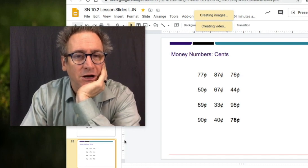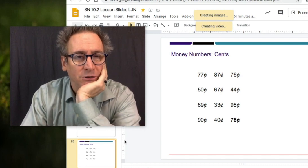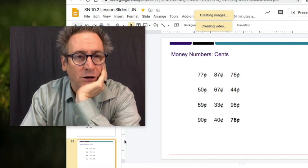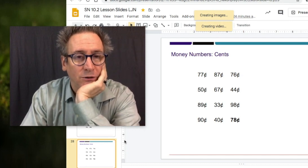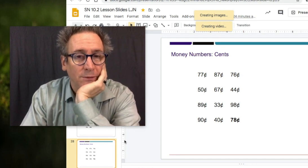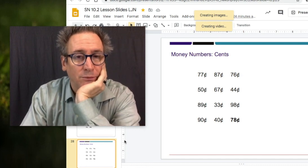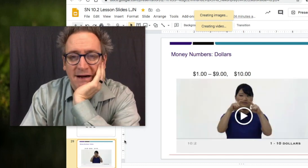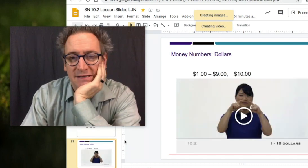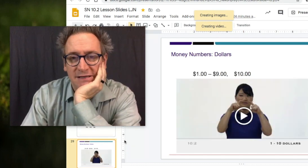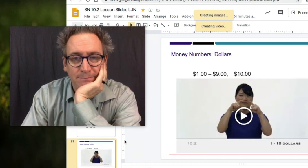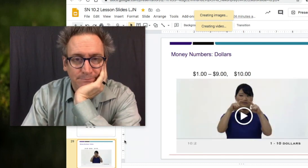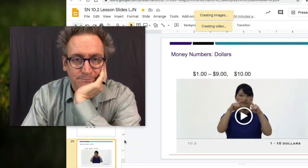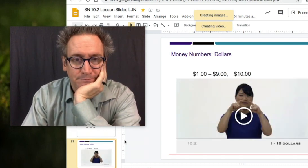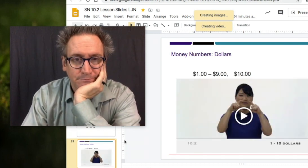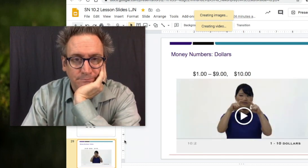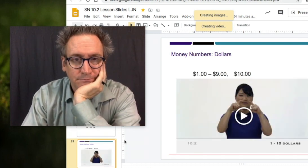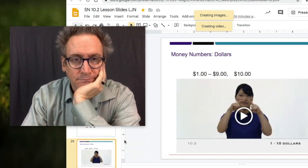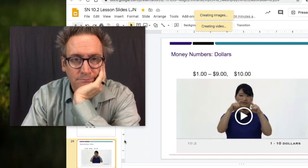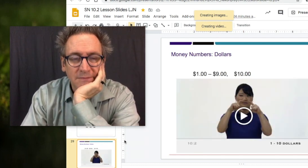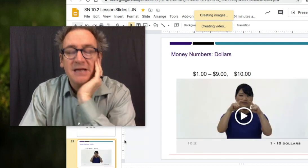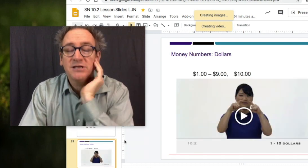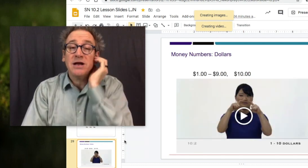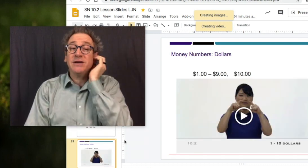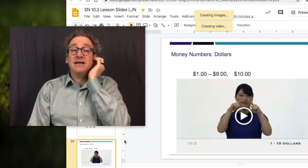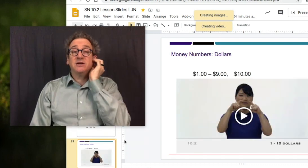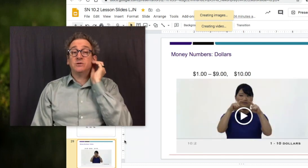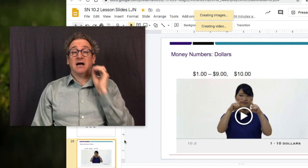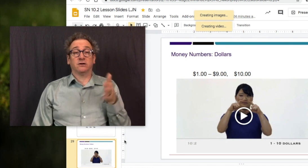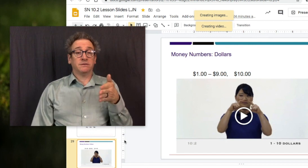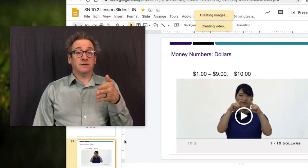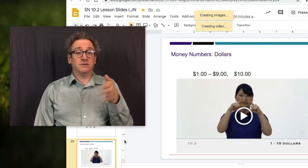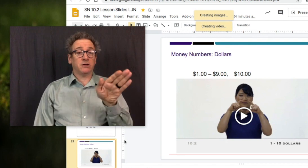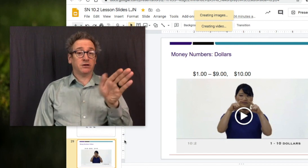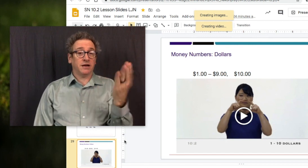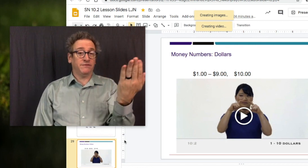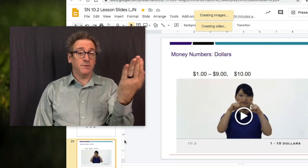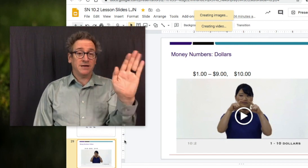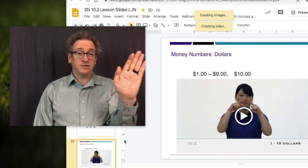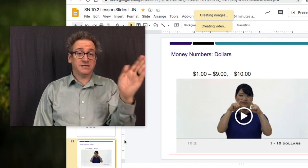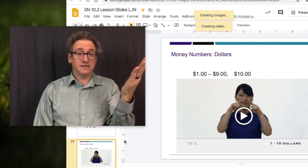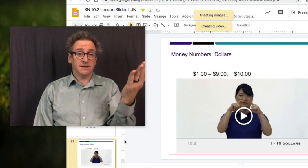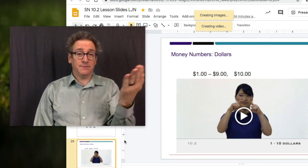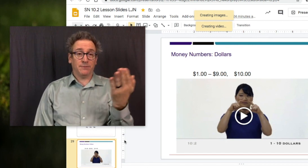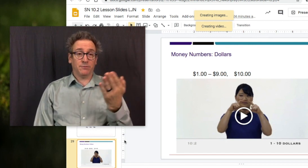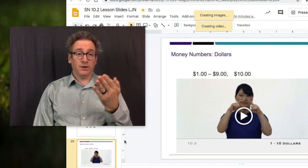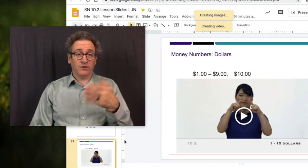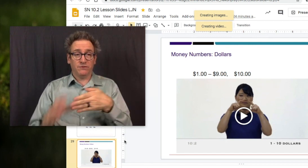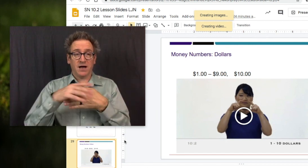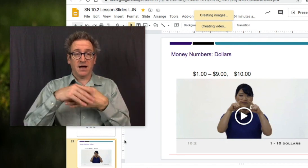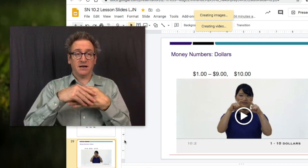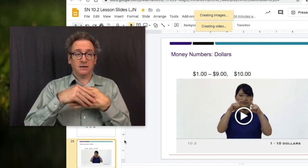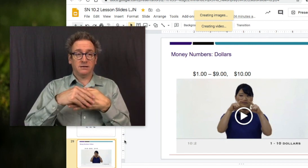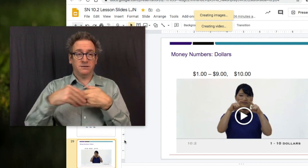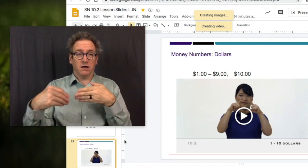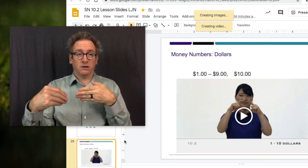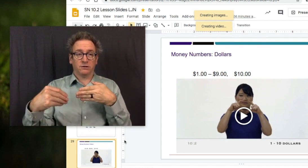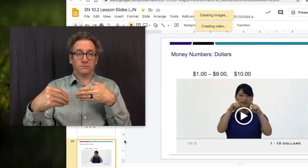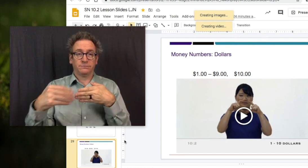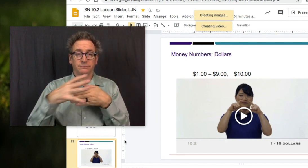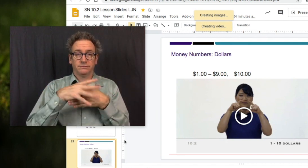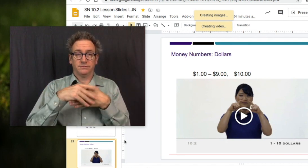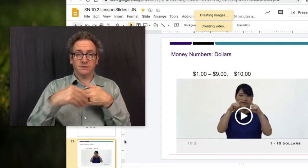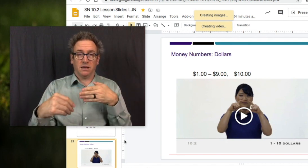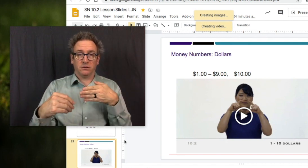these on your own and practice them. So now we get into dollar. Now dollar, if you imagine this is the paper bill that you've got, dollar,